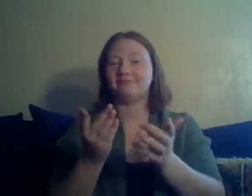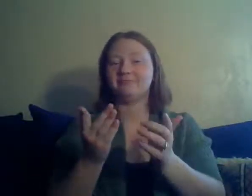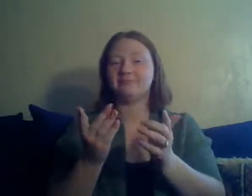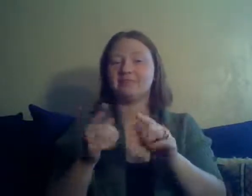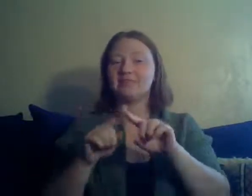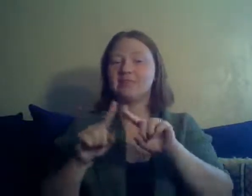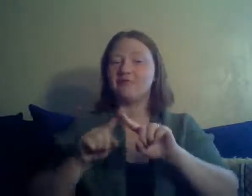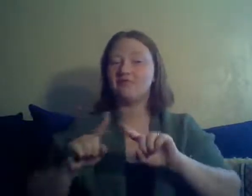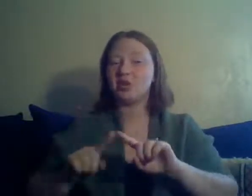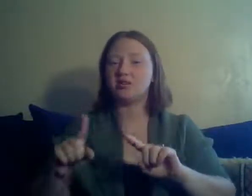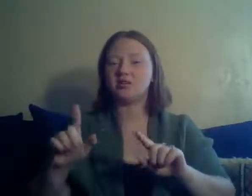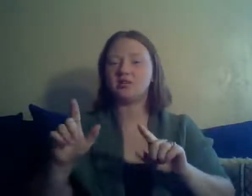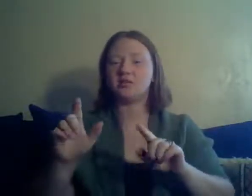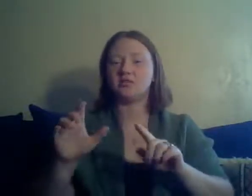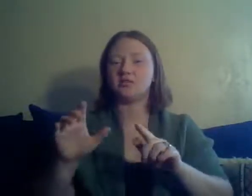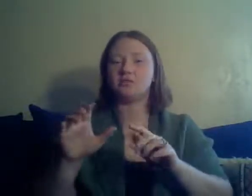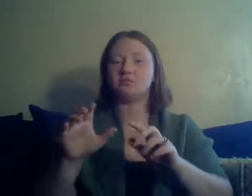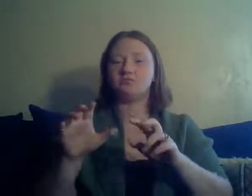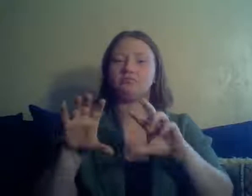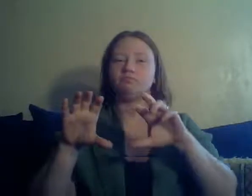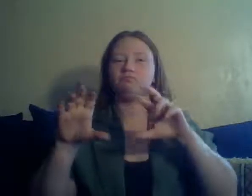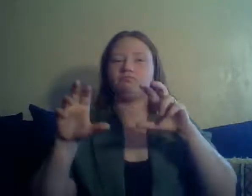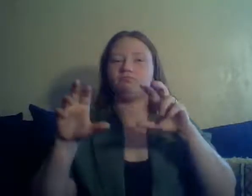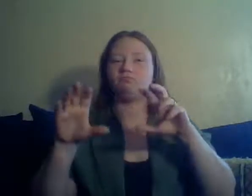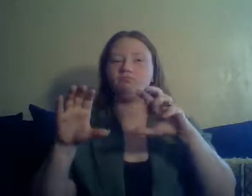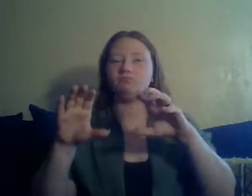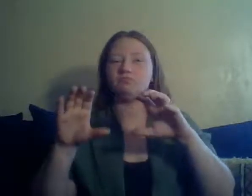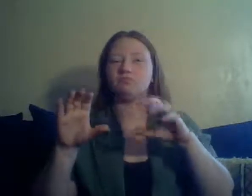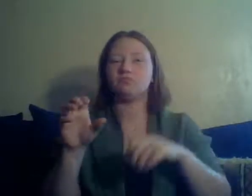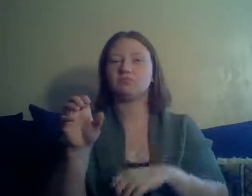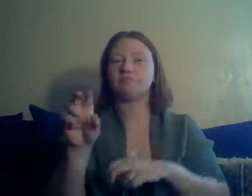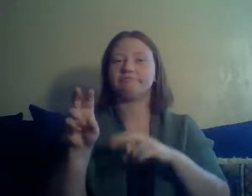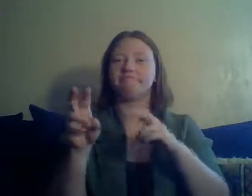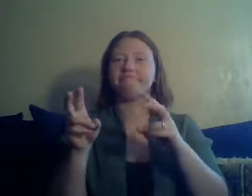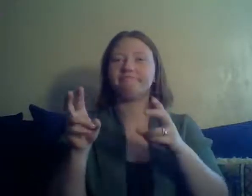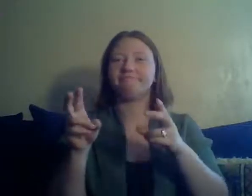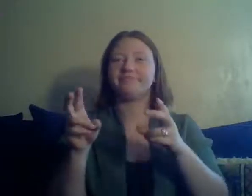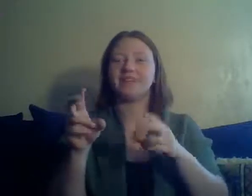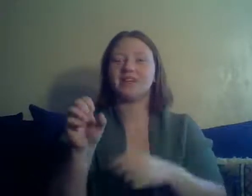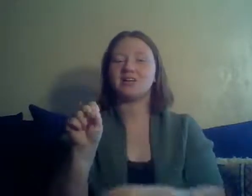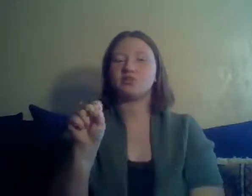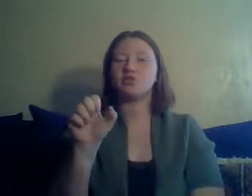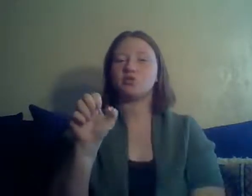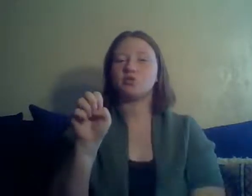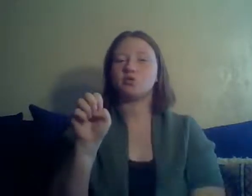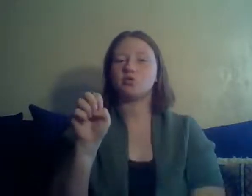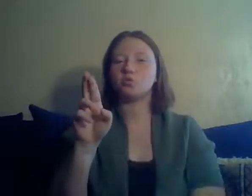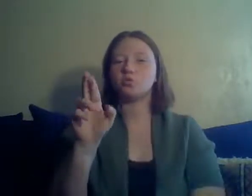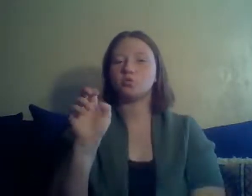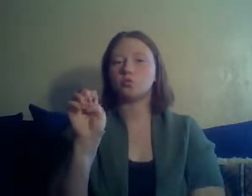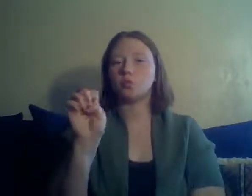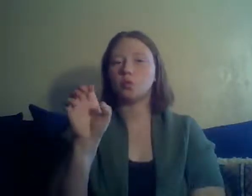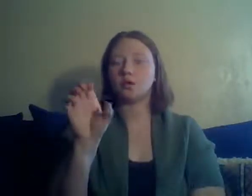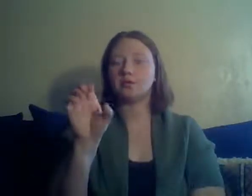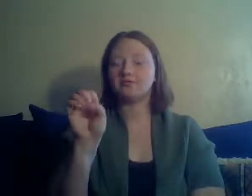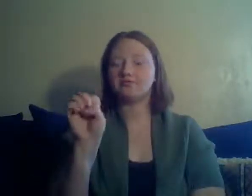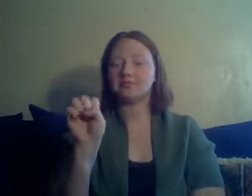one cohesive piece at the end. So it's sort of like writing a little literature review, if you will. Certainly